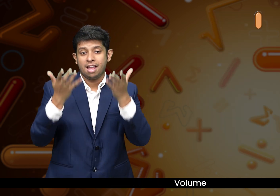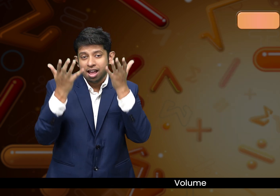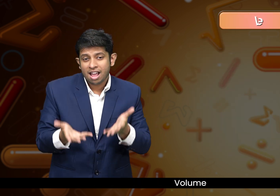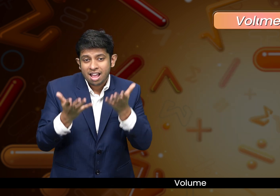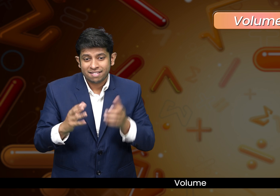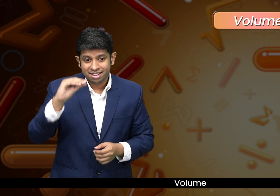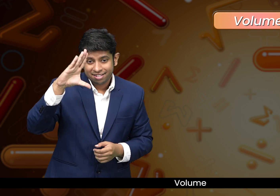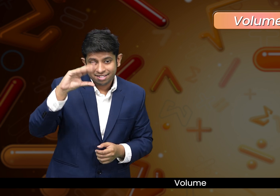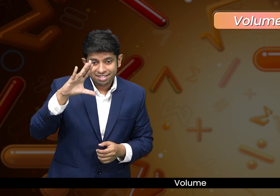Volume.